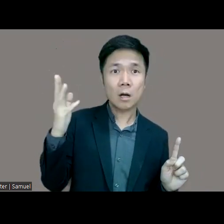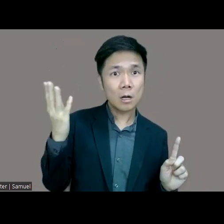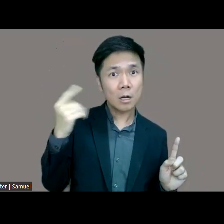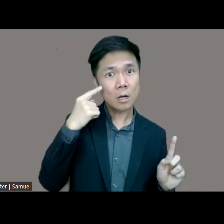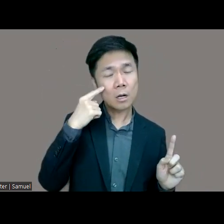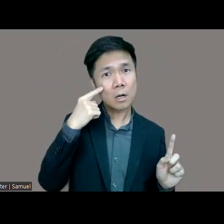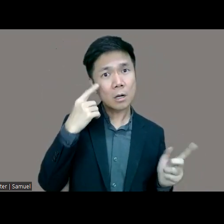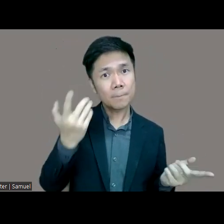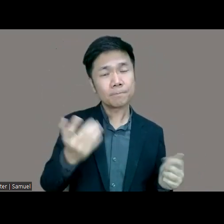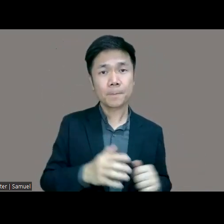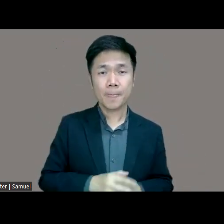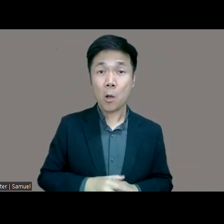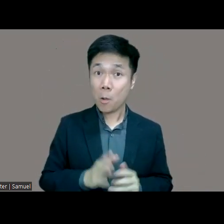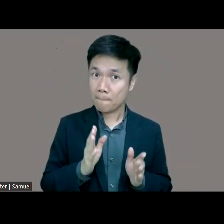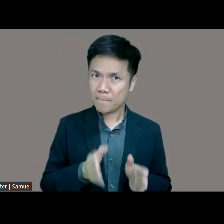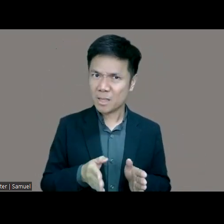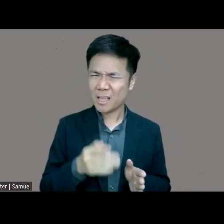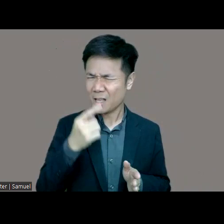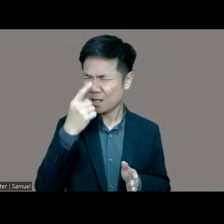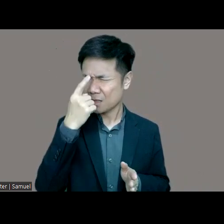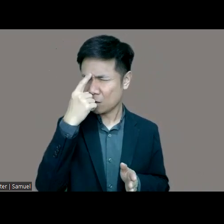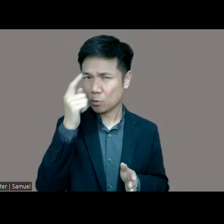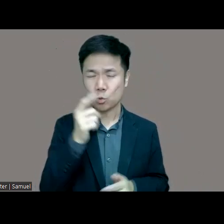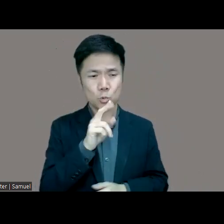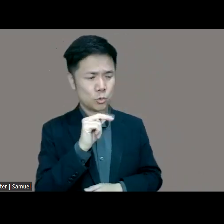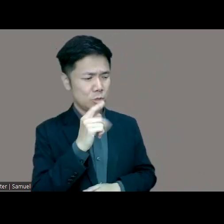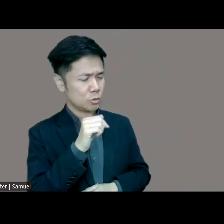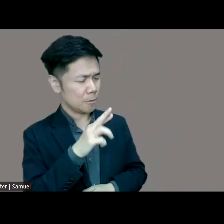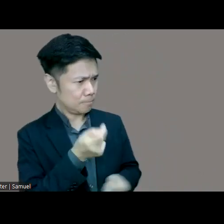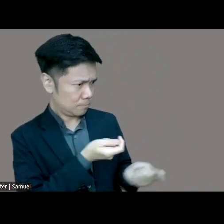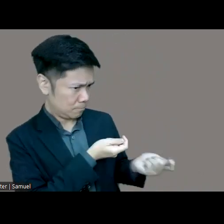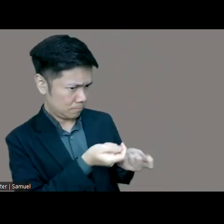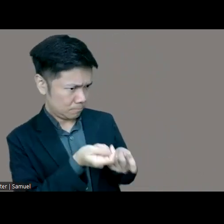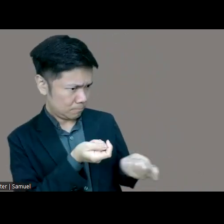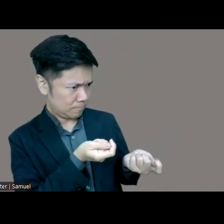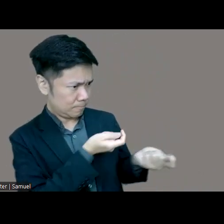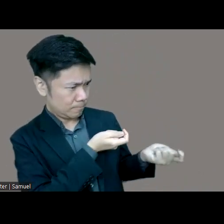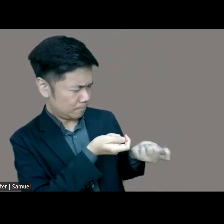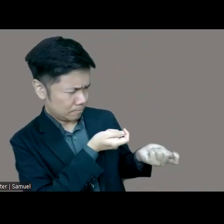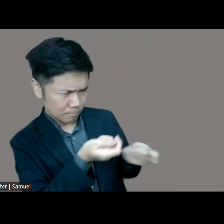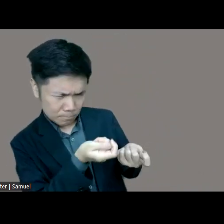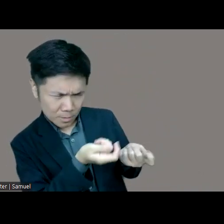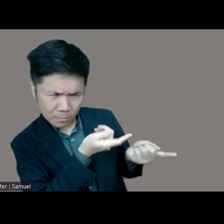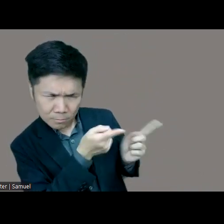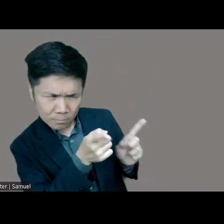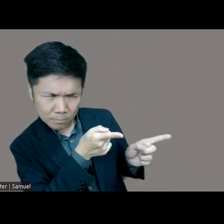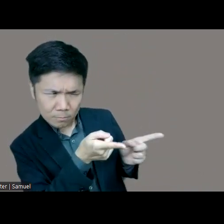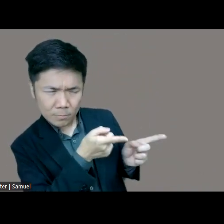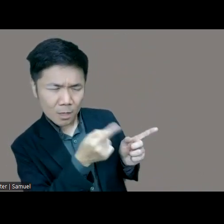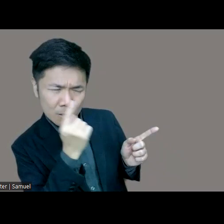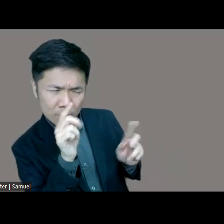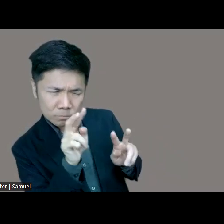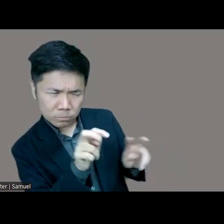there should be, sorry for being so repetitive, a process to ensure that